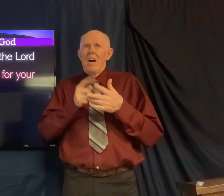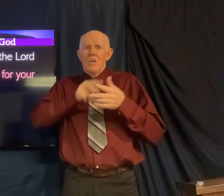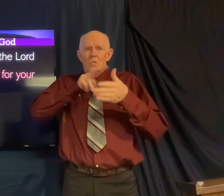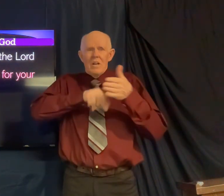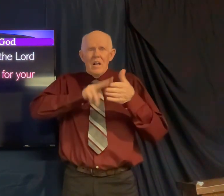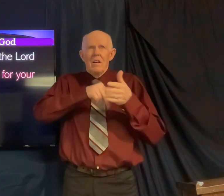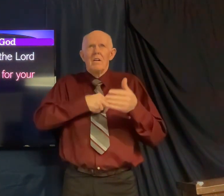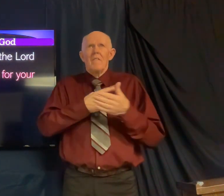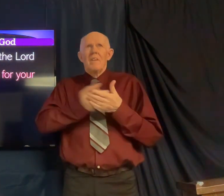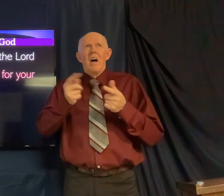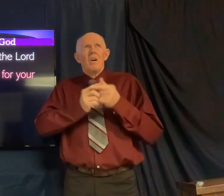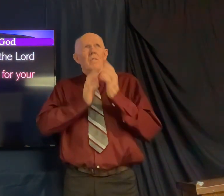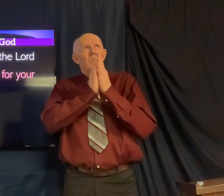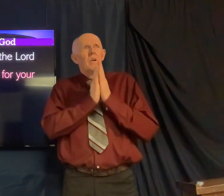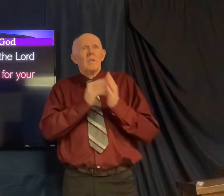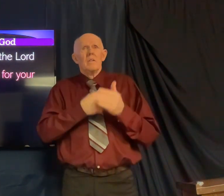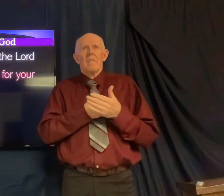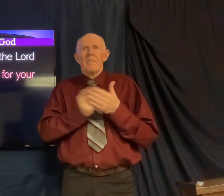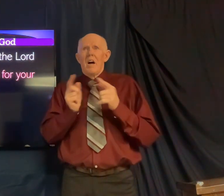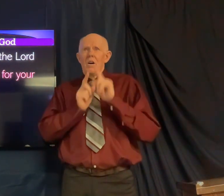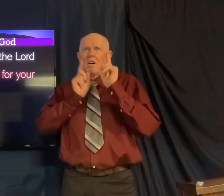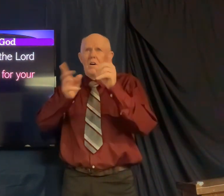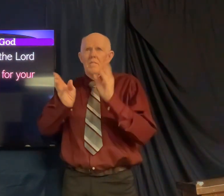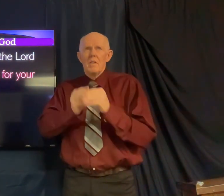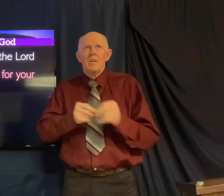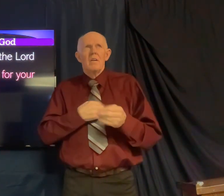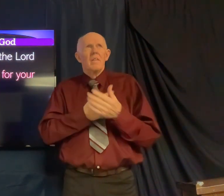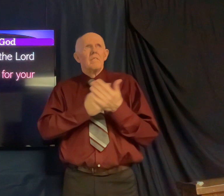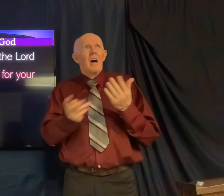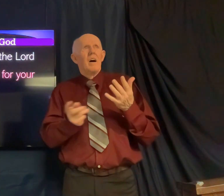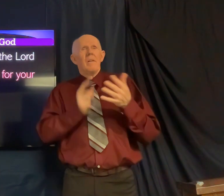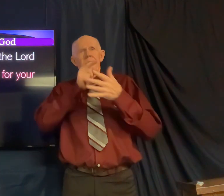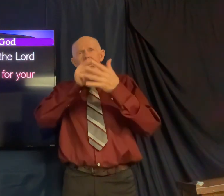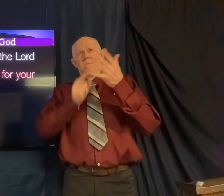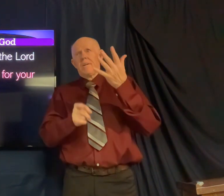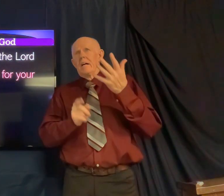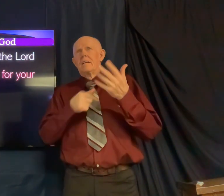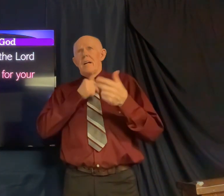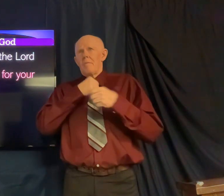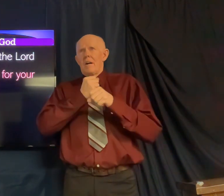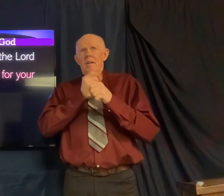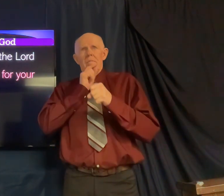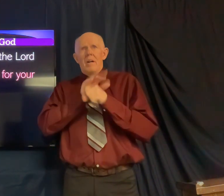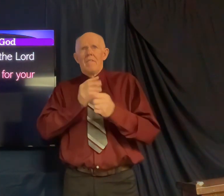Sometimes we do fail. We fail to read, or we fail to pray, or we fail to go to meetings.